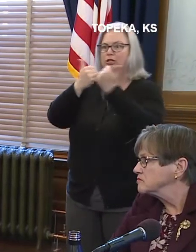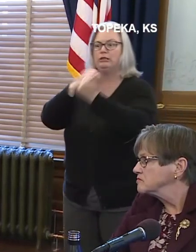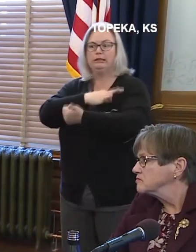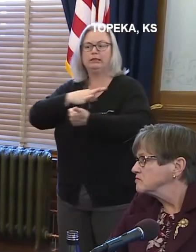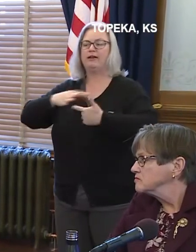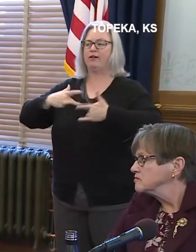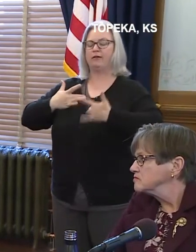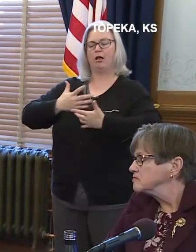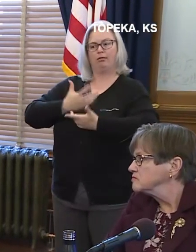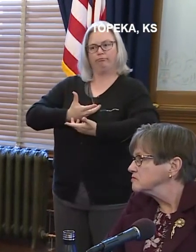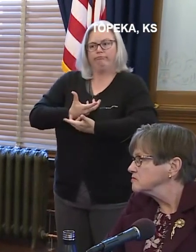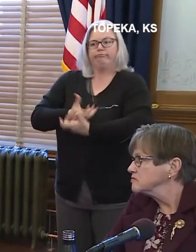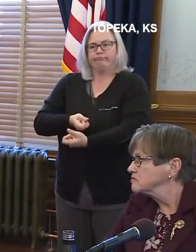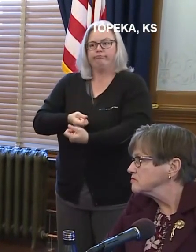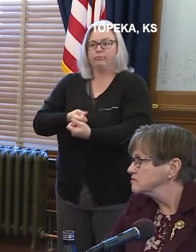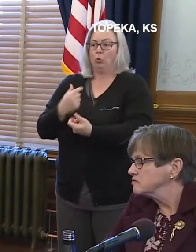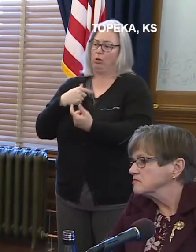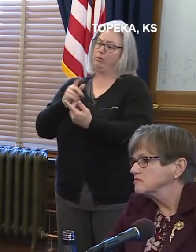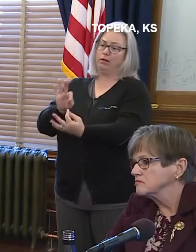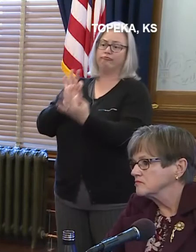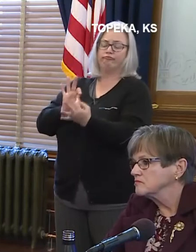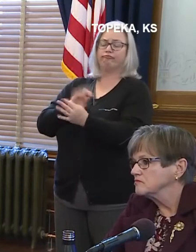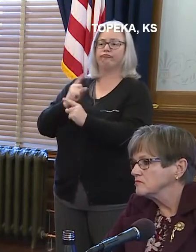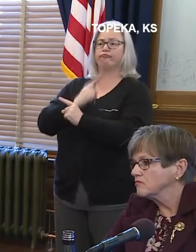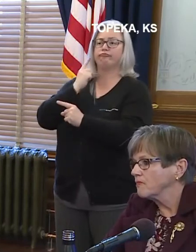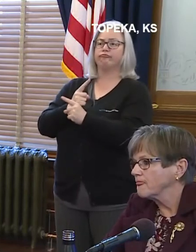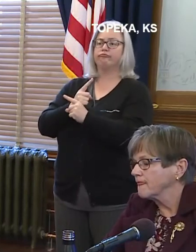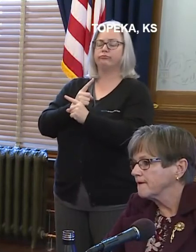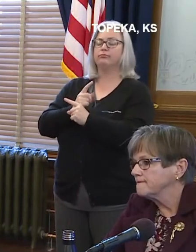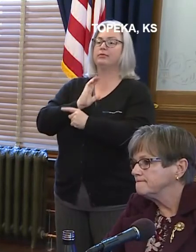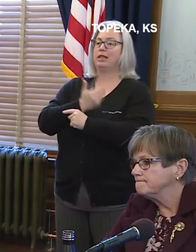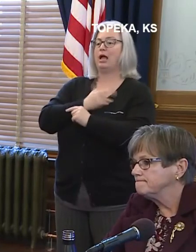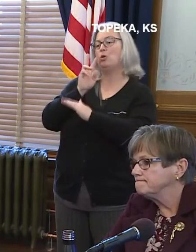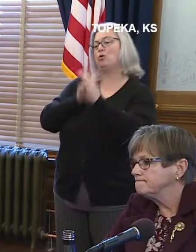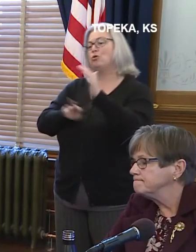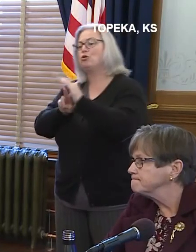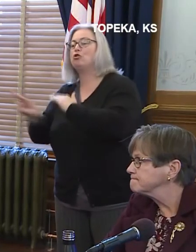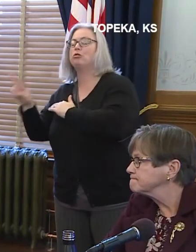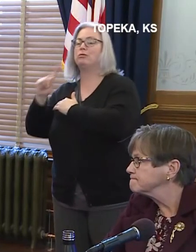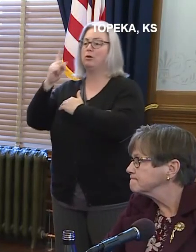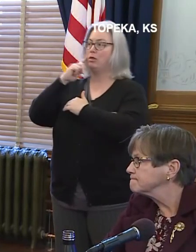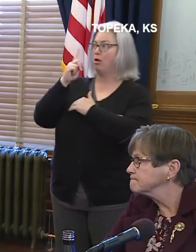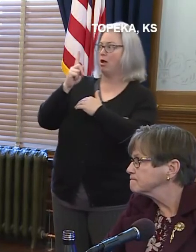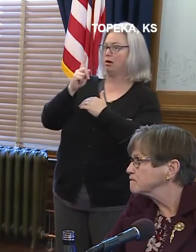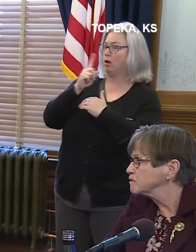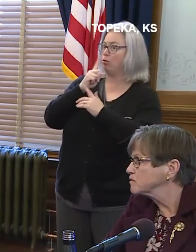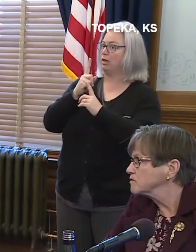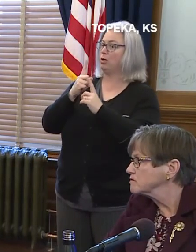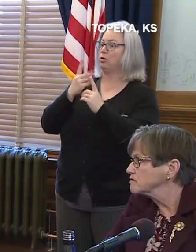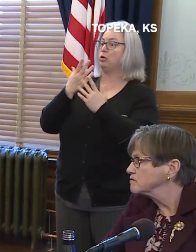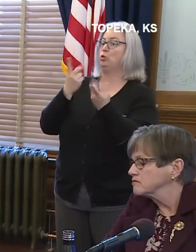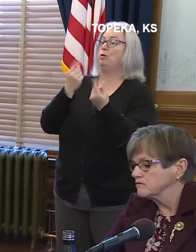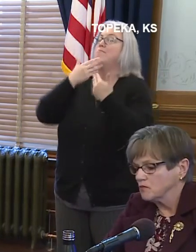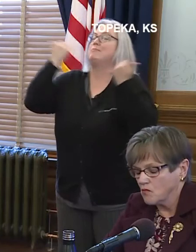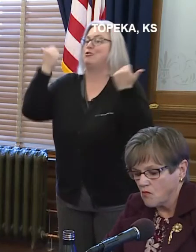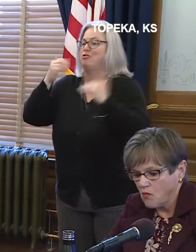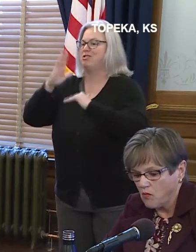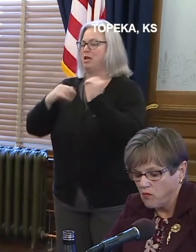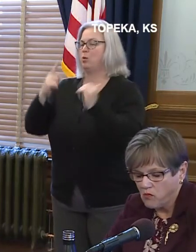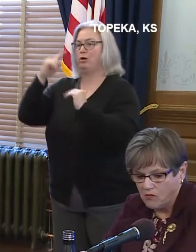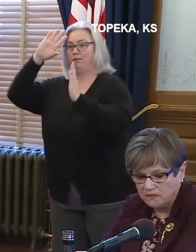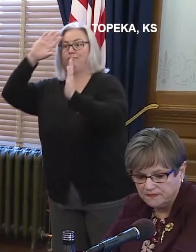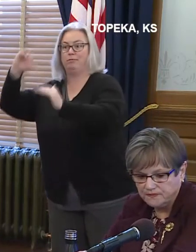that we've been essentially spot on in terms of where we thought we'd be, actually outperforming in many of these.